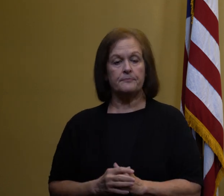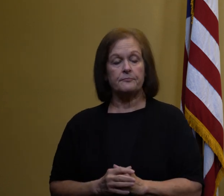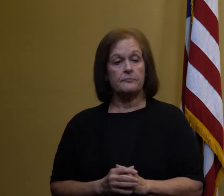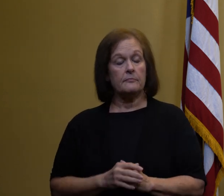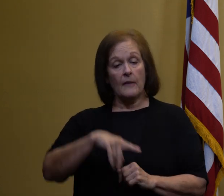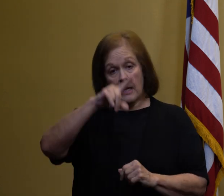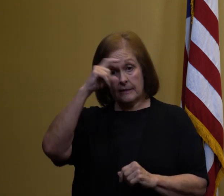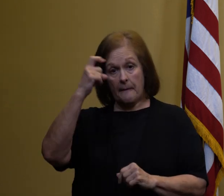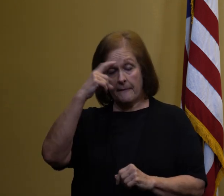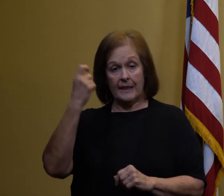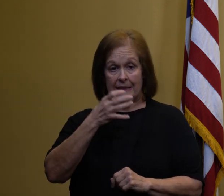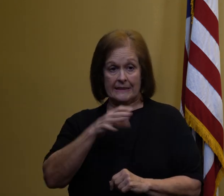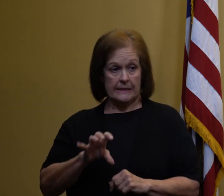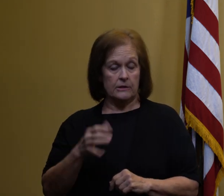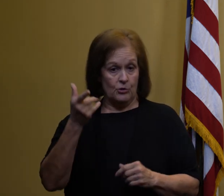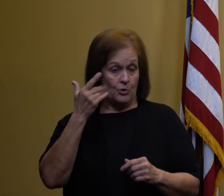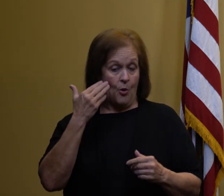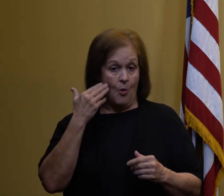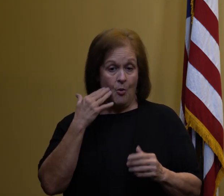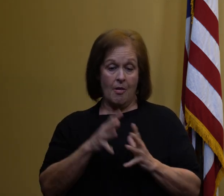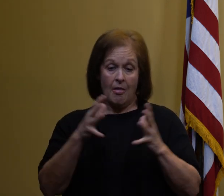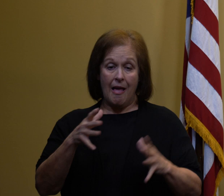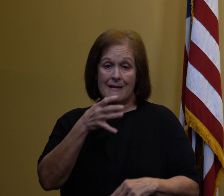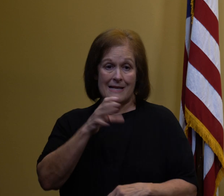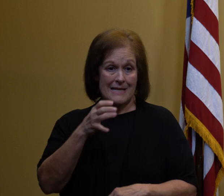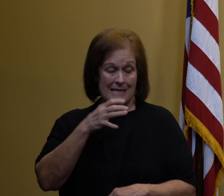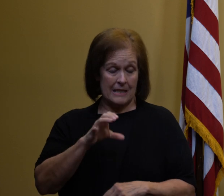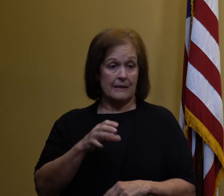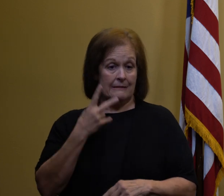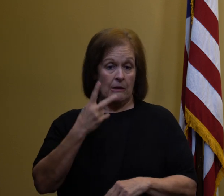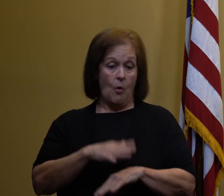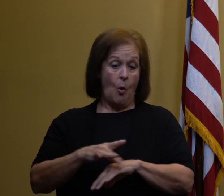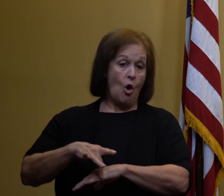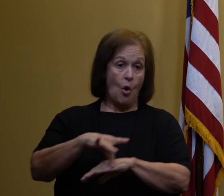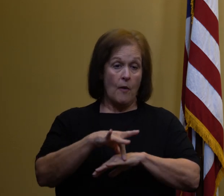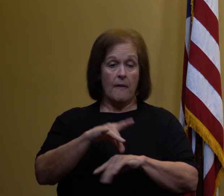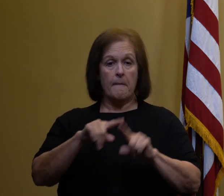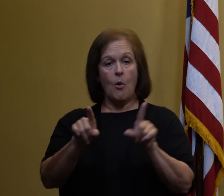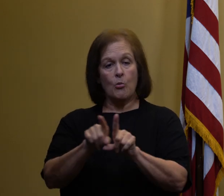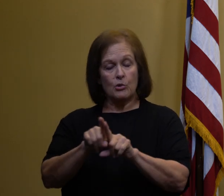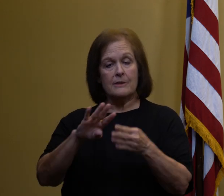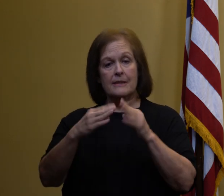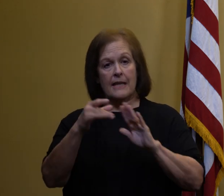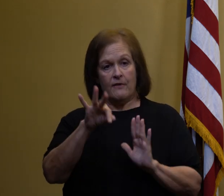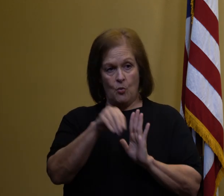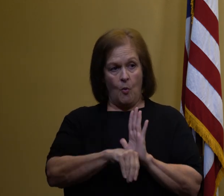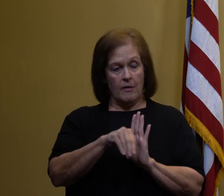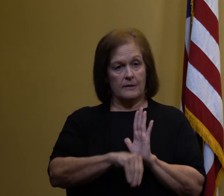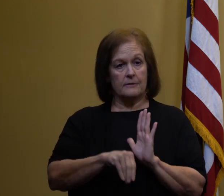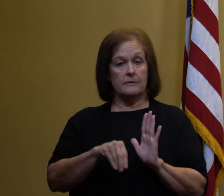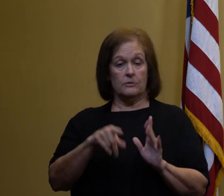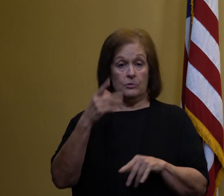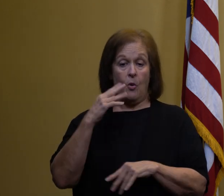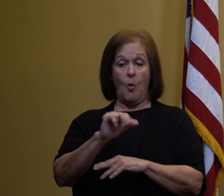heat. As you know, excessive heat we've seen on earth, but also in the city of New Orleans. You